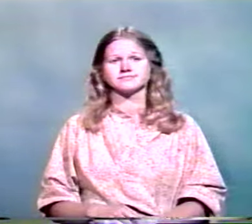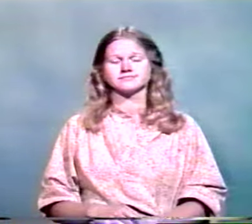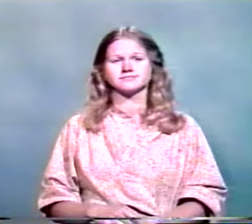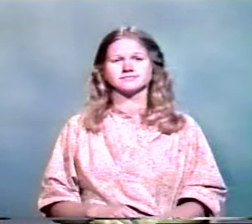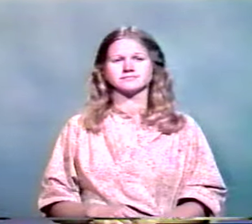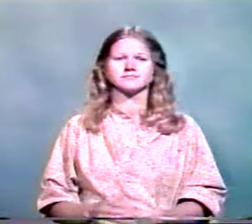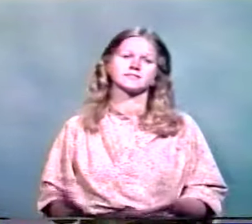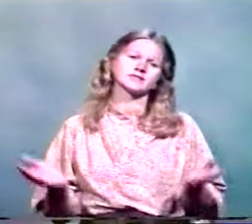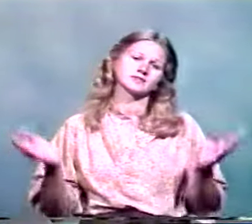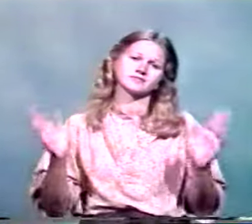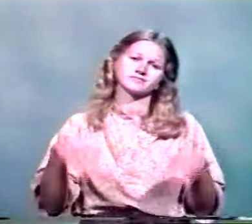Oh well.